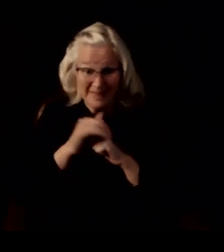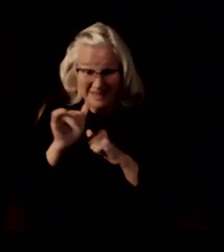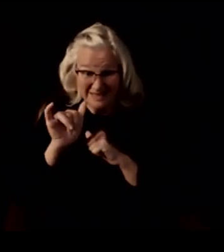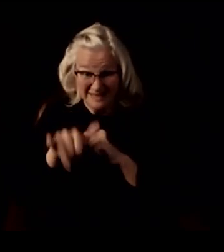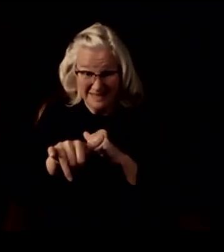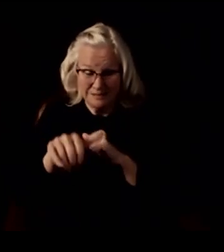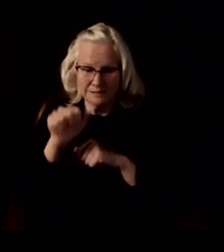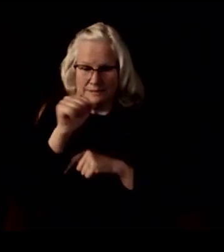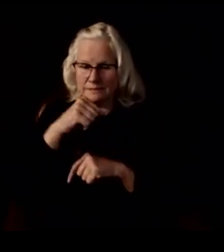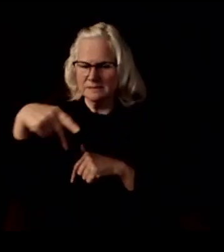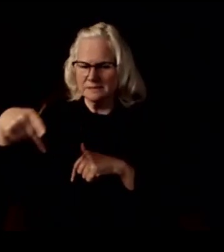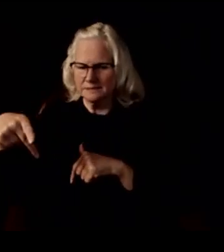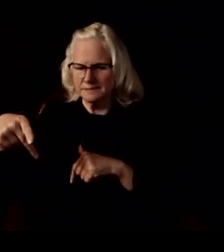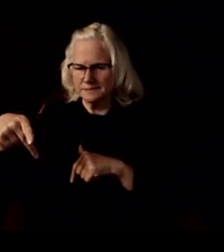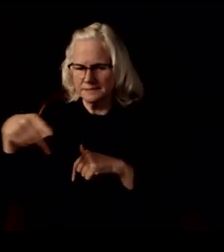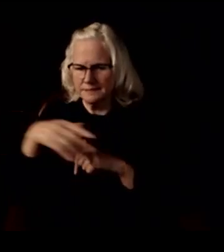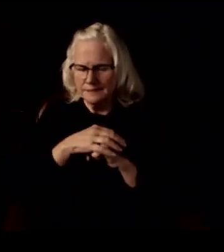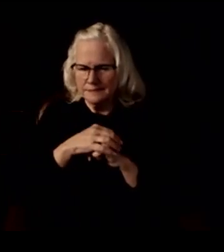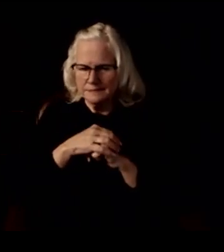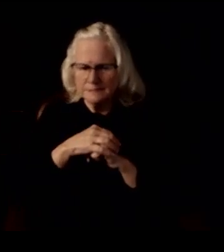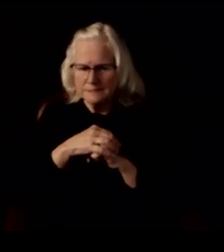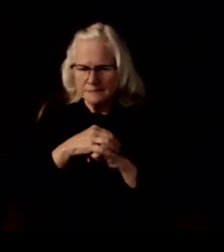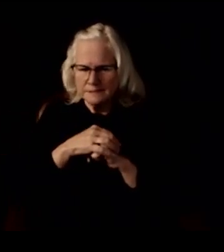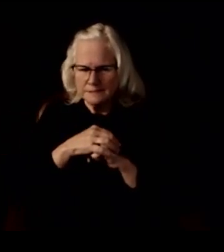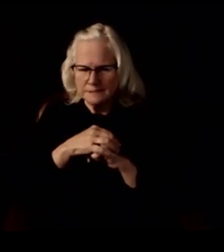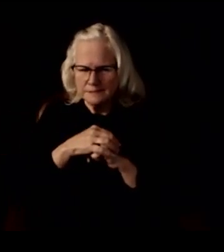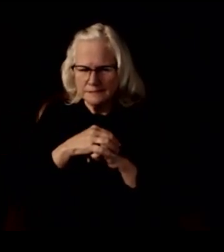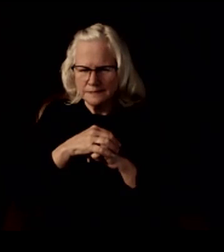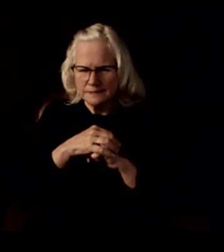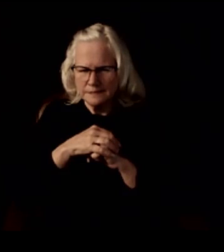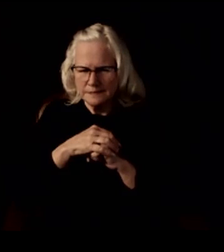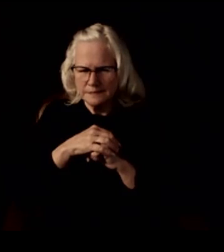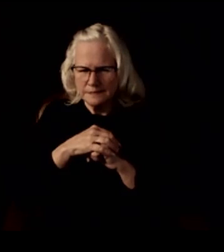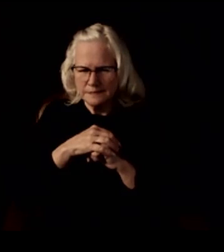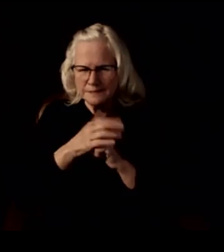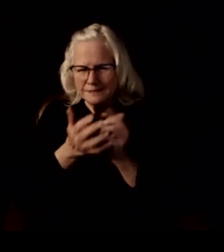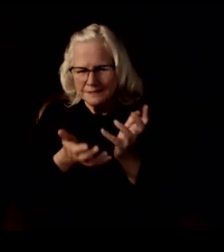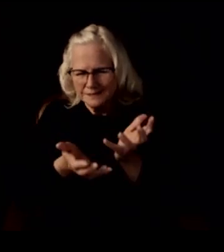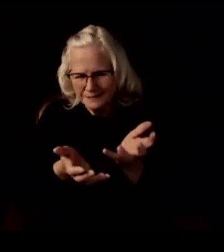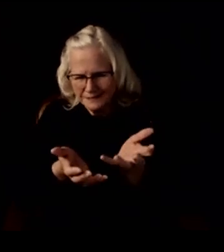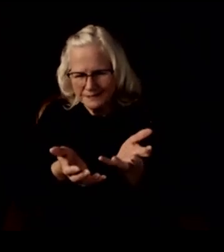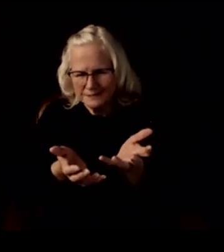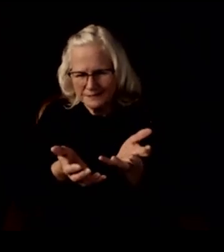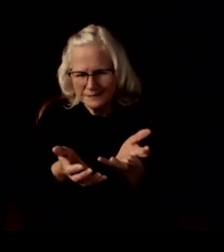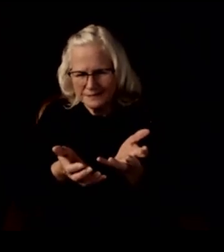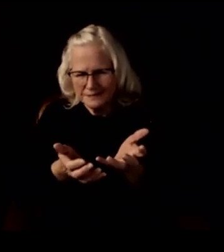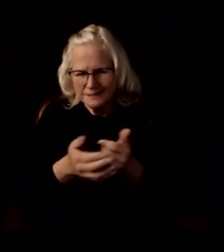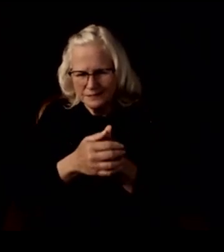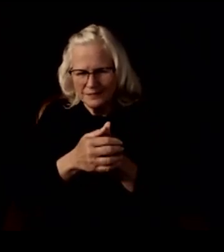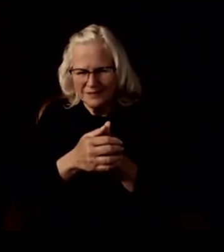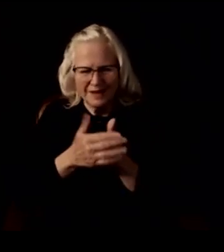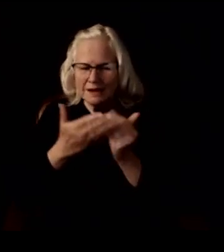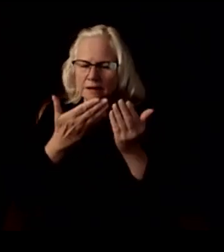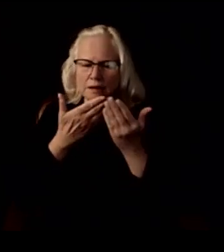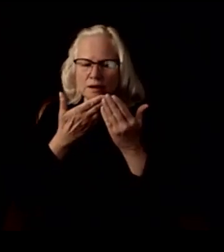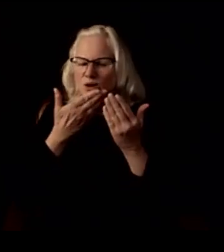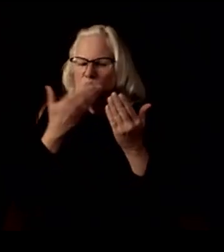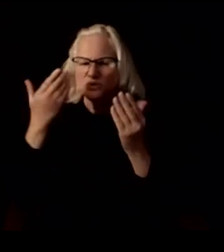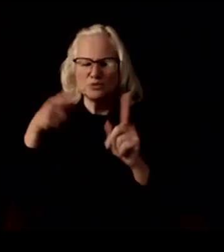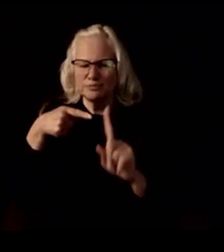app would be really, in a way, meaningless because, as we talked about, a test result is only